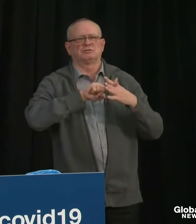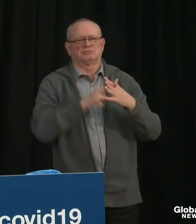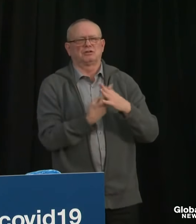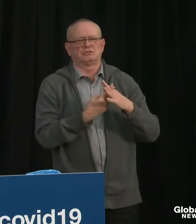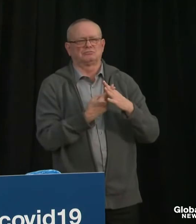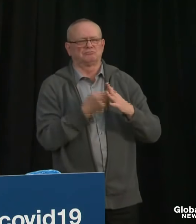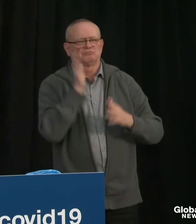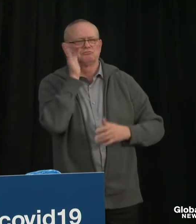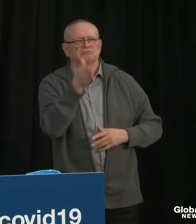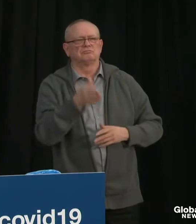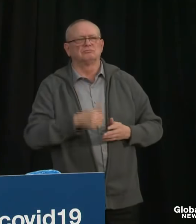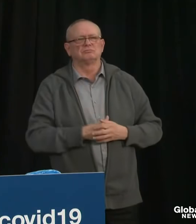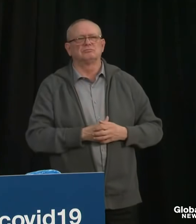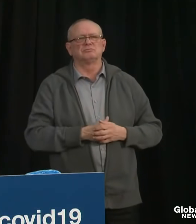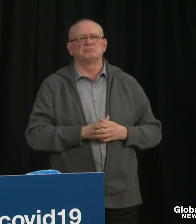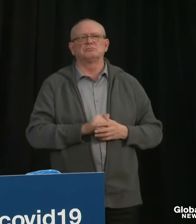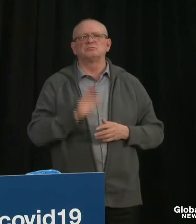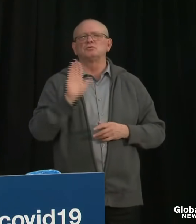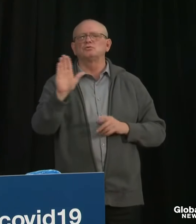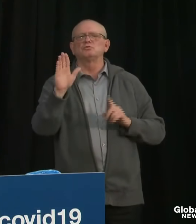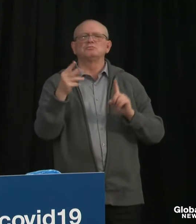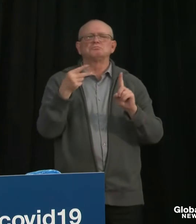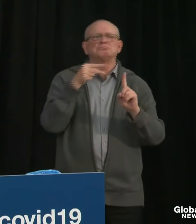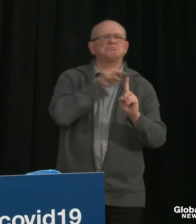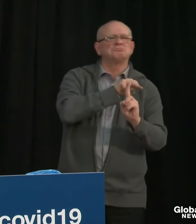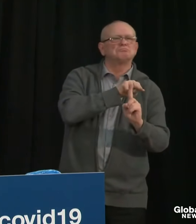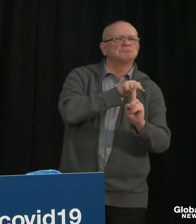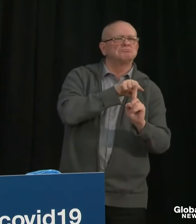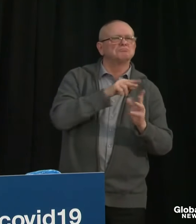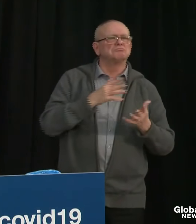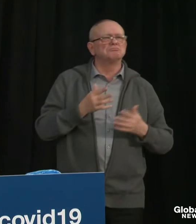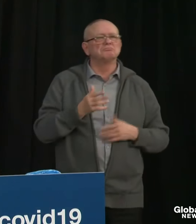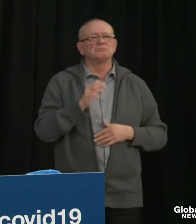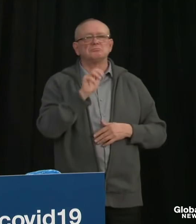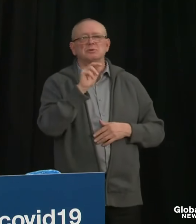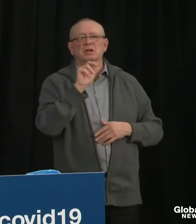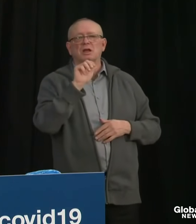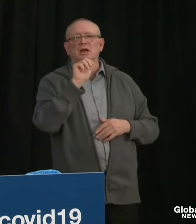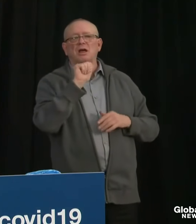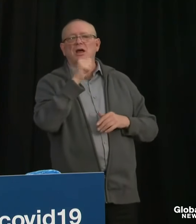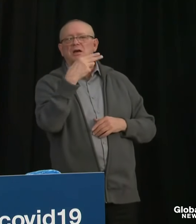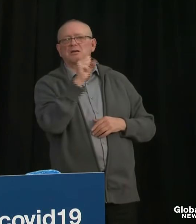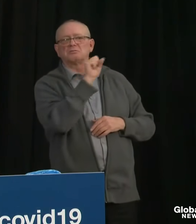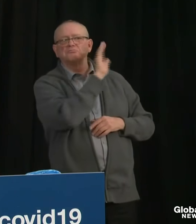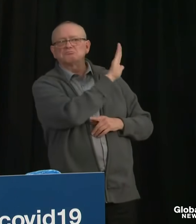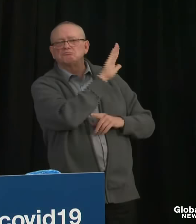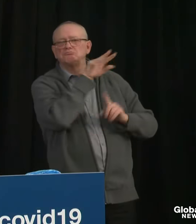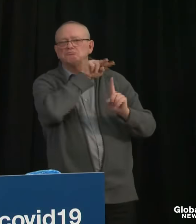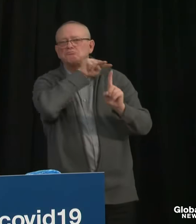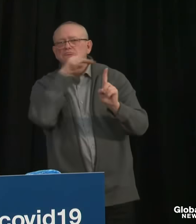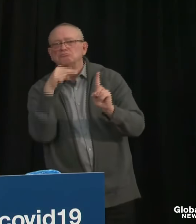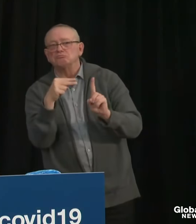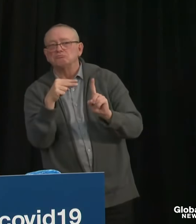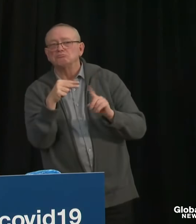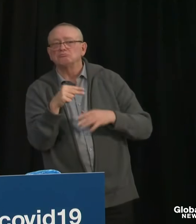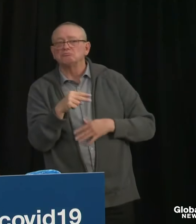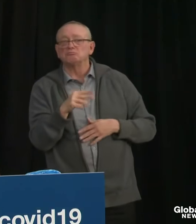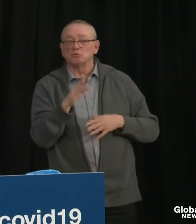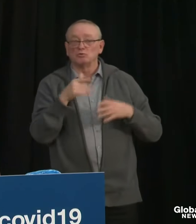province's official or AHS official position is at this point on NHL hockey next month in Edmonton and